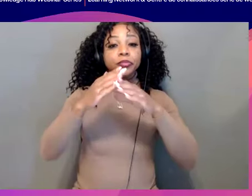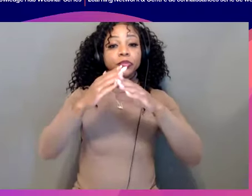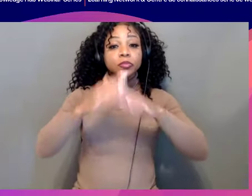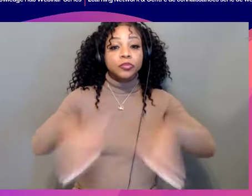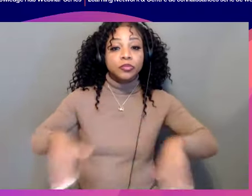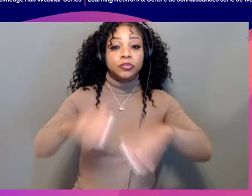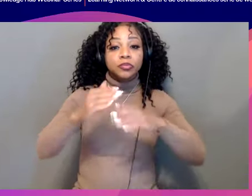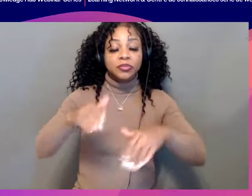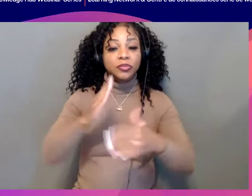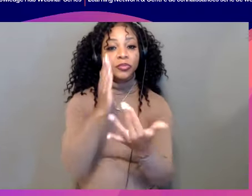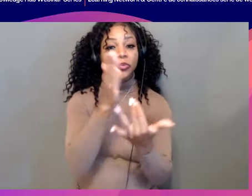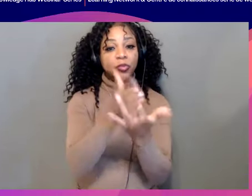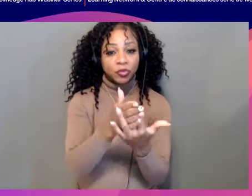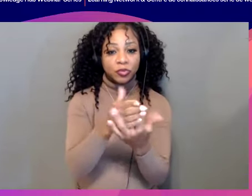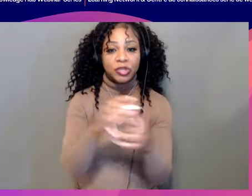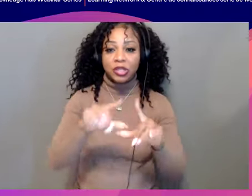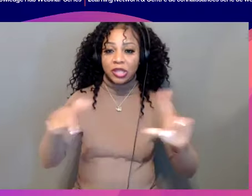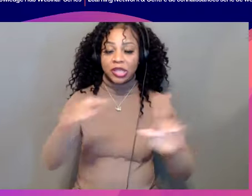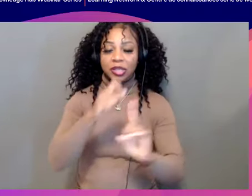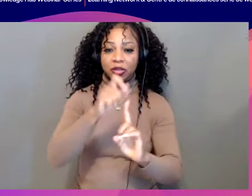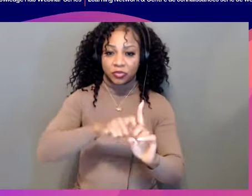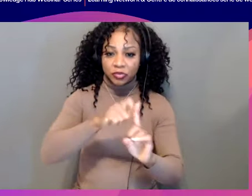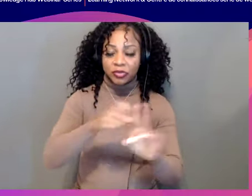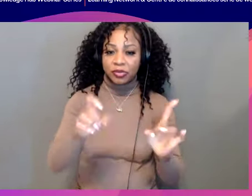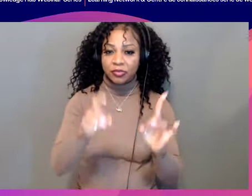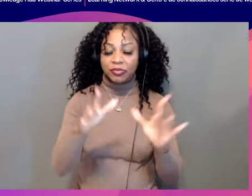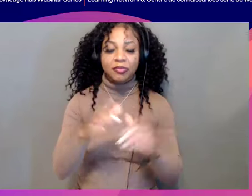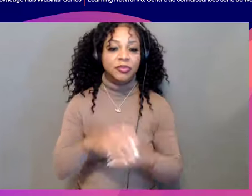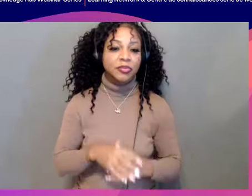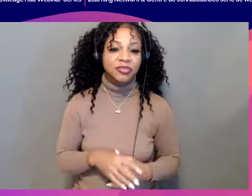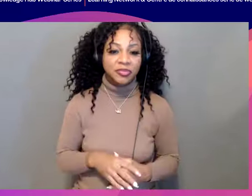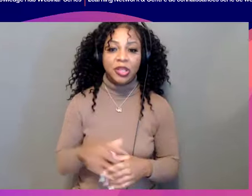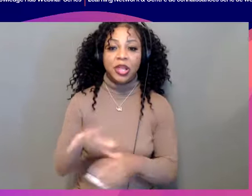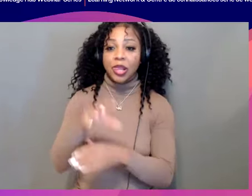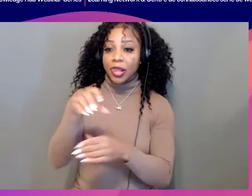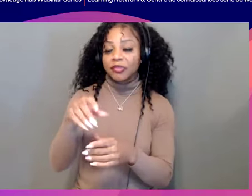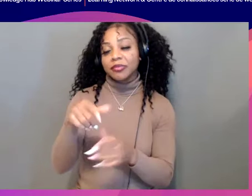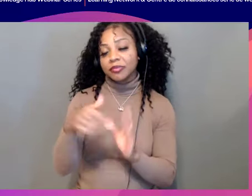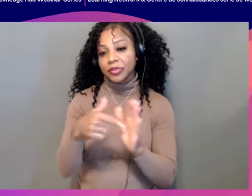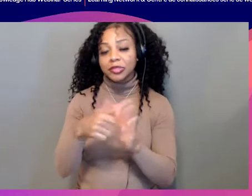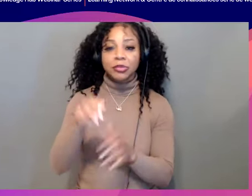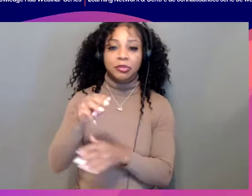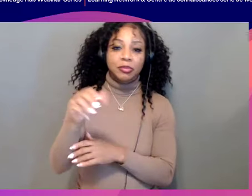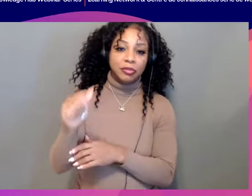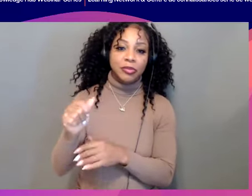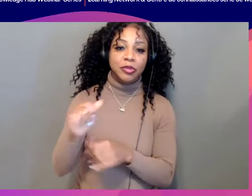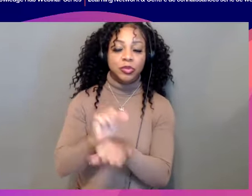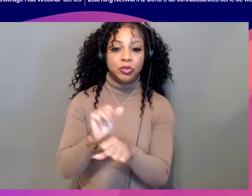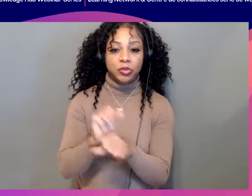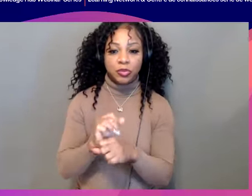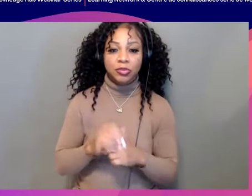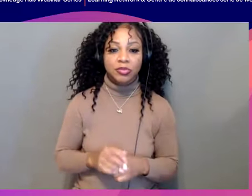anti-2S LGBTQIA plus harassment and violence, including microaggressions at work,